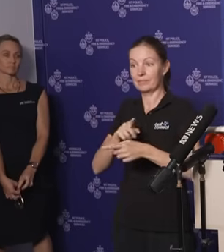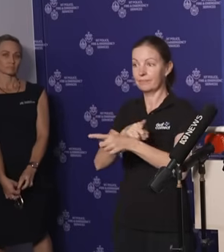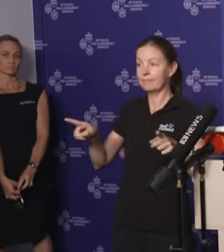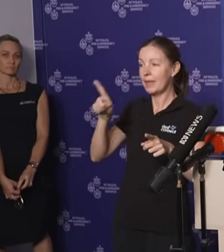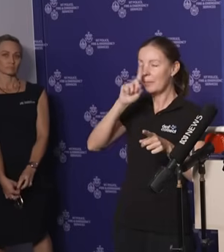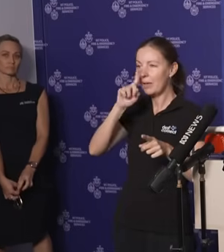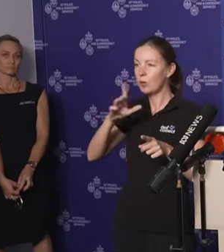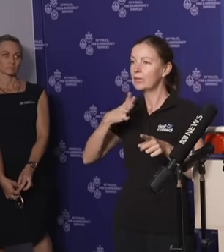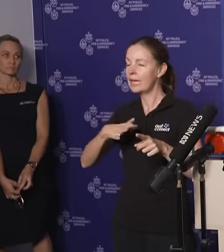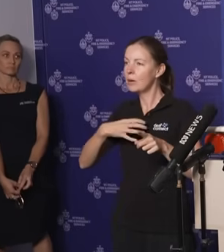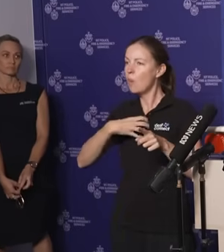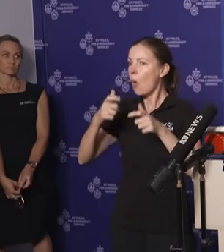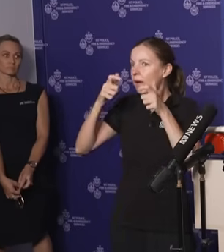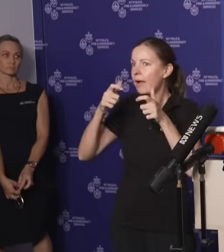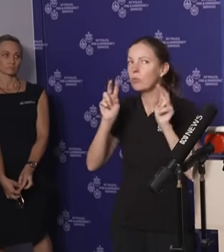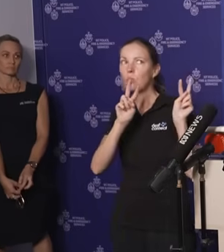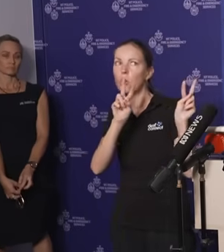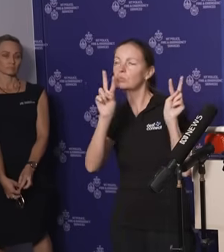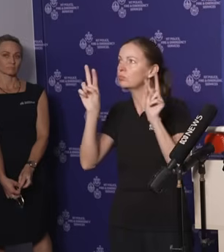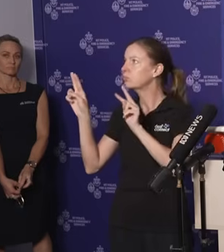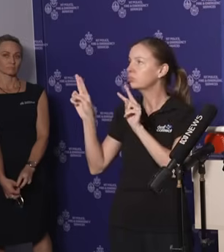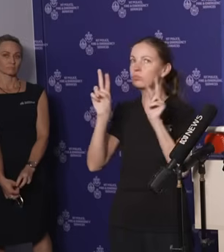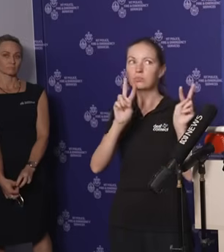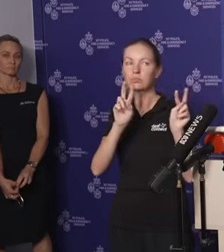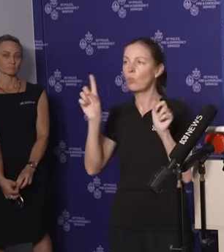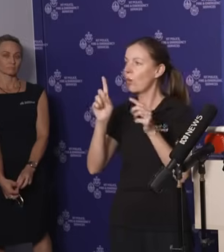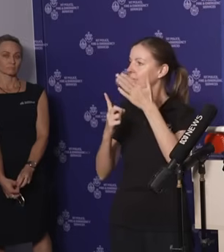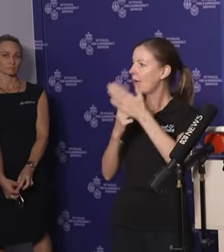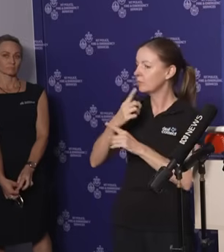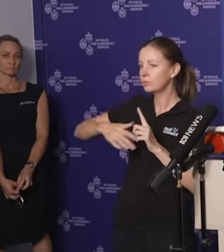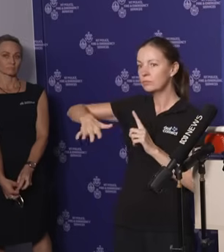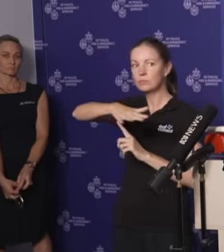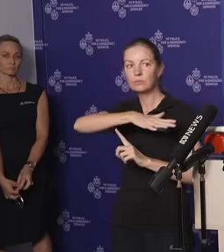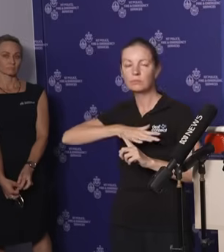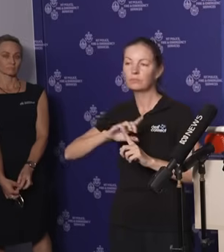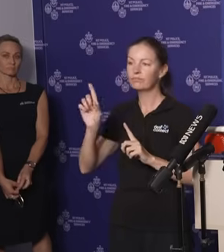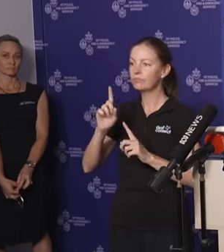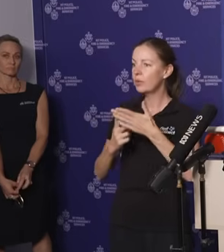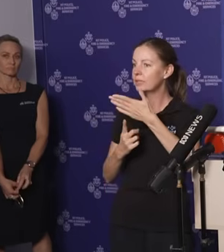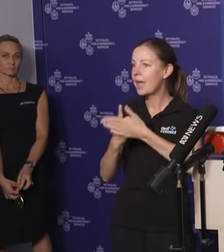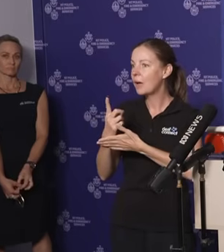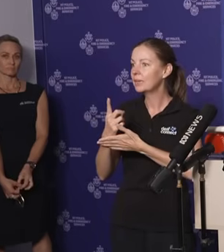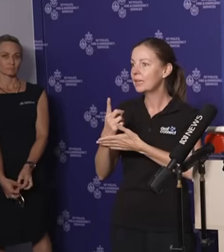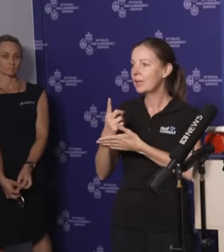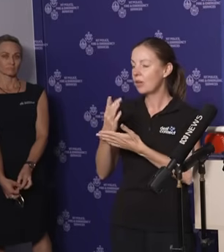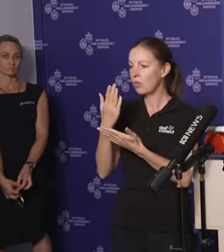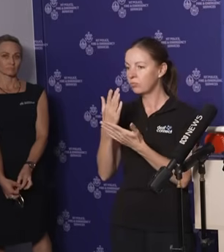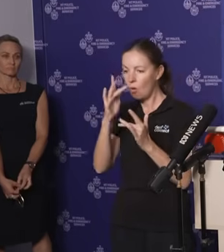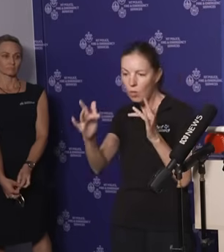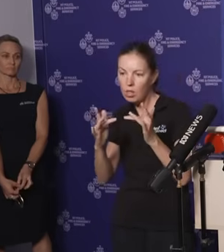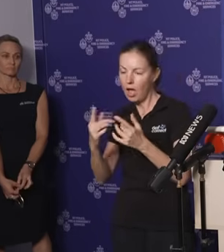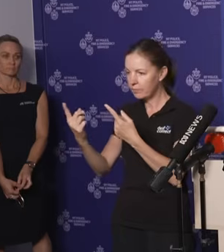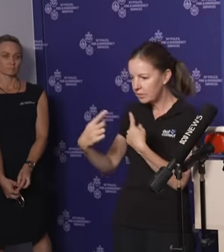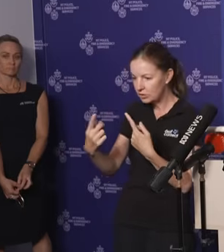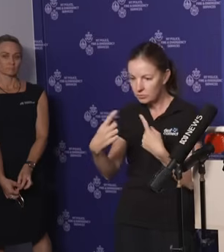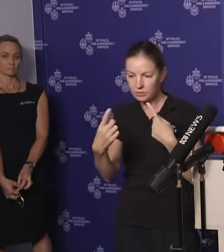what's going on much more closely around them from their environment and watch what's happening in the messaging space, and to